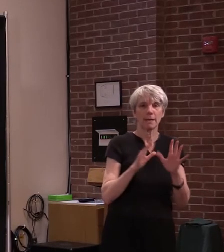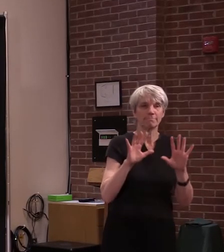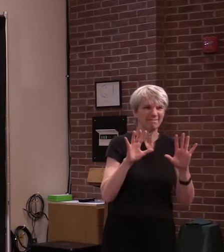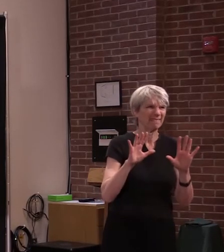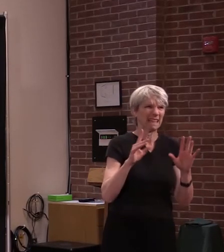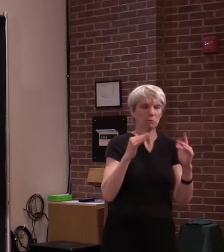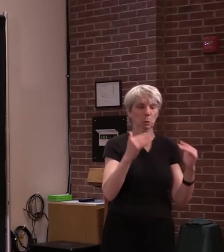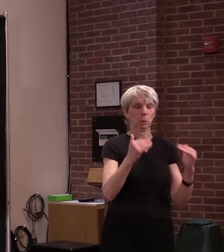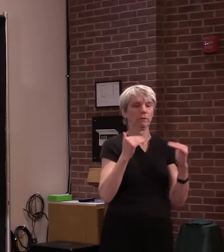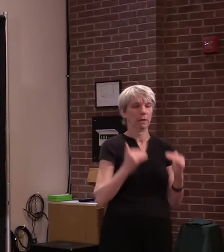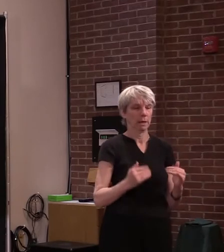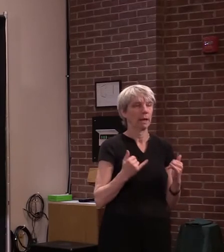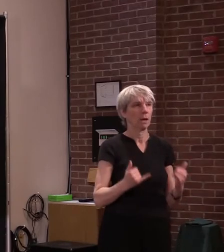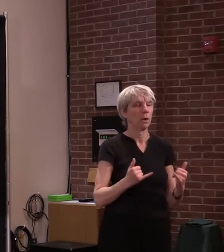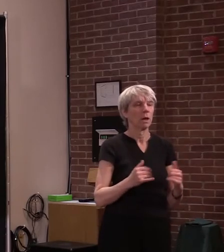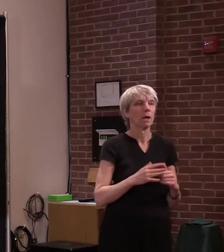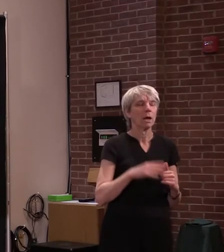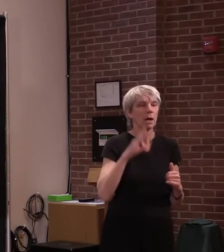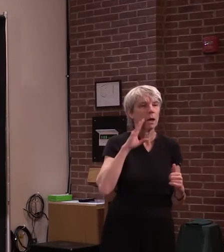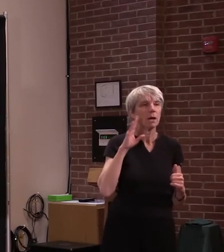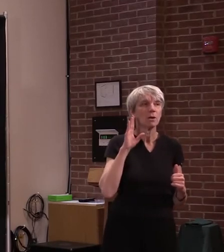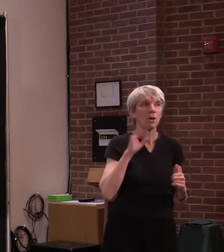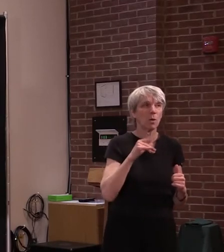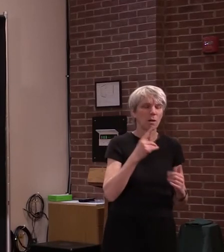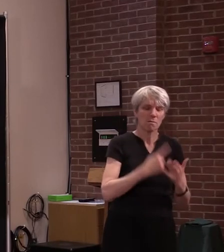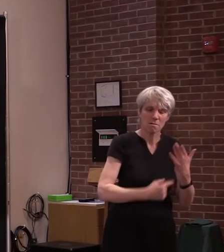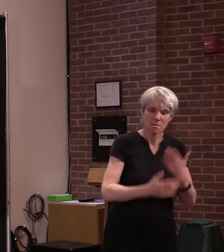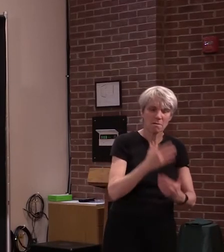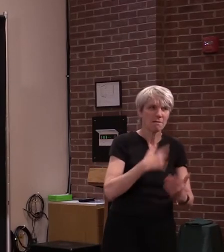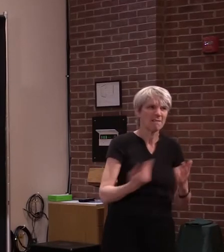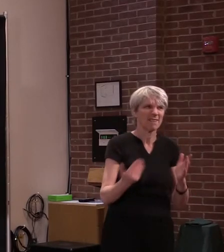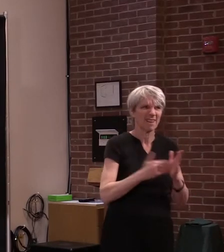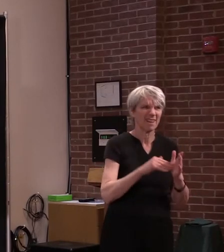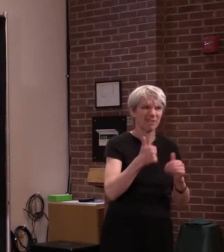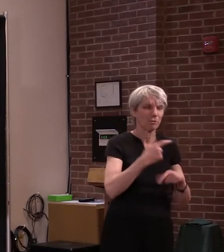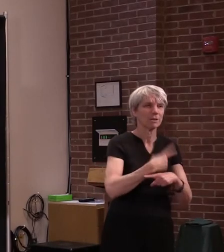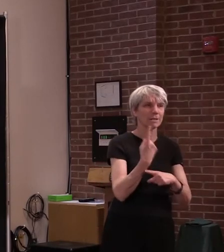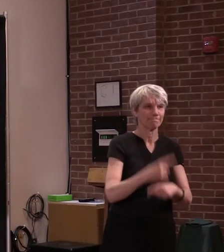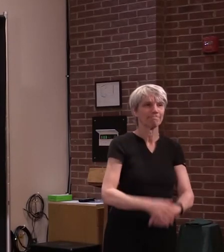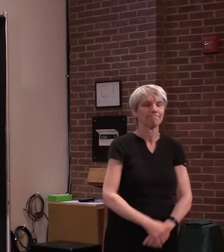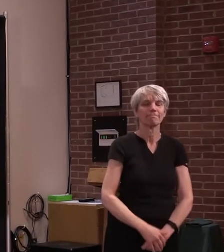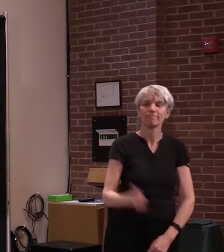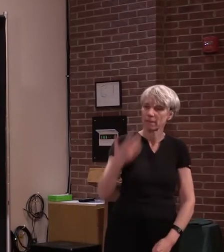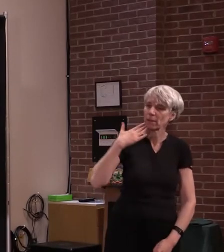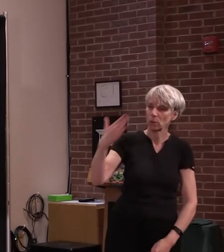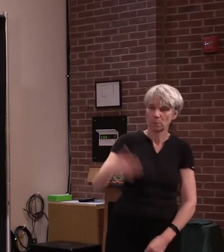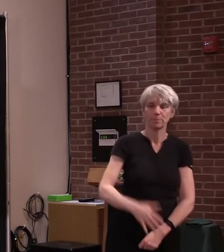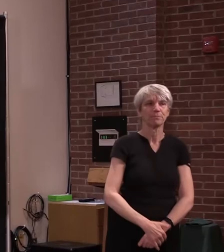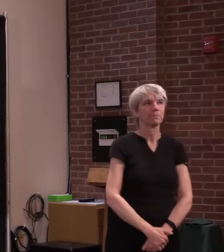move on, and I'm sure that we'll have this debate on a different day. Thank you.